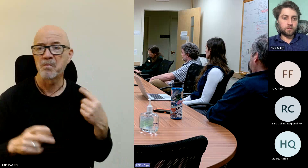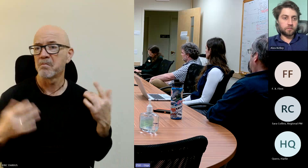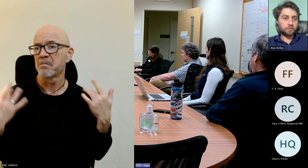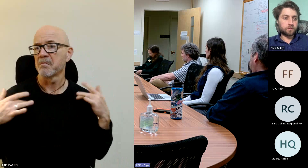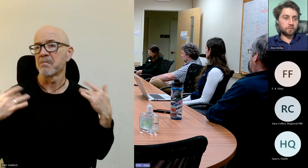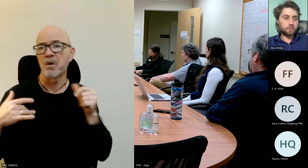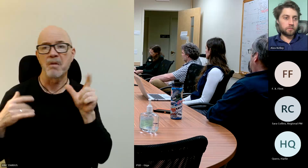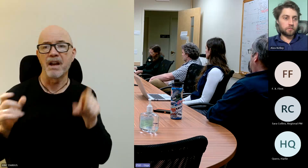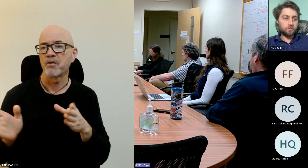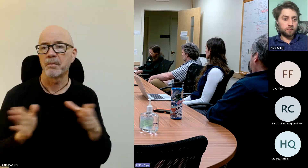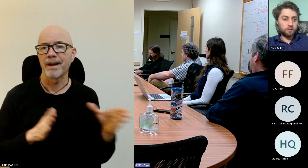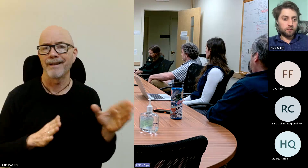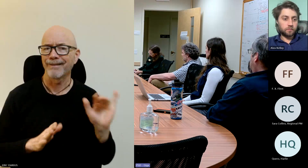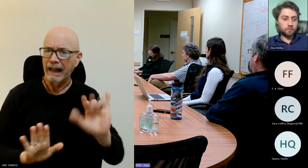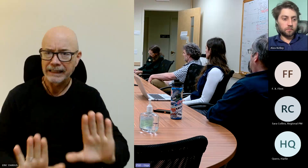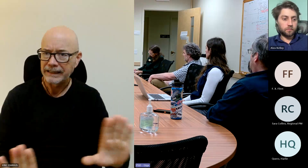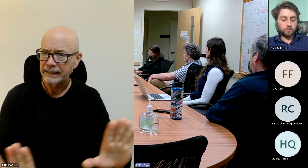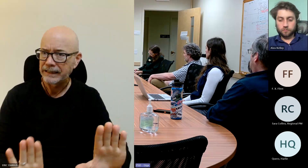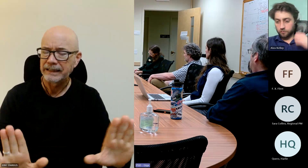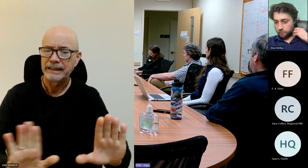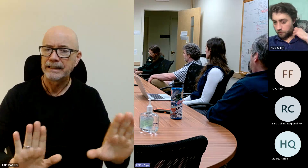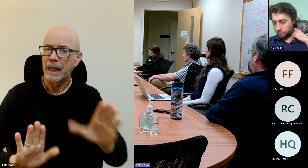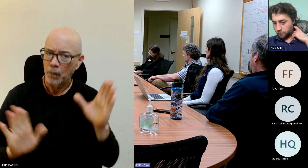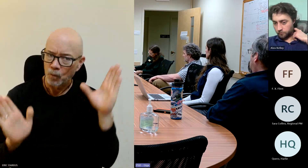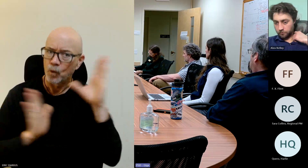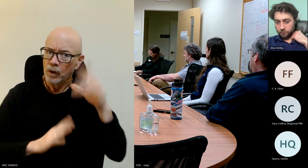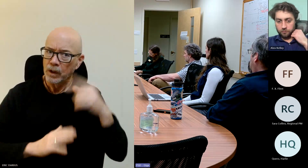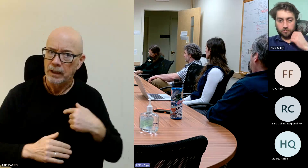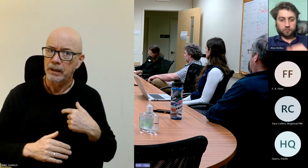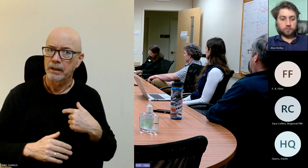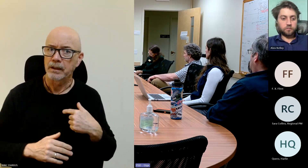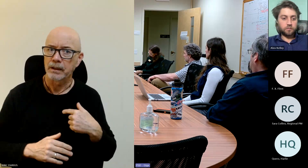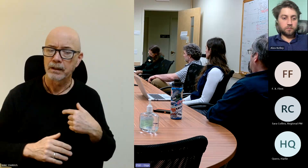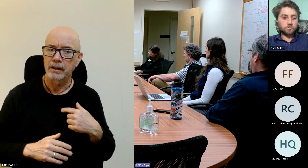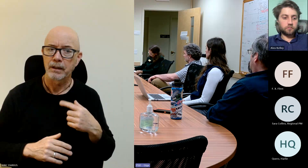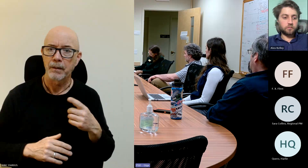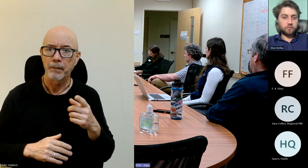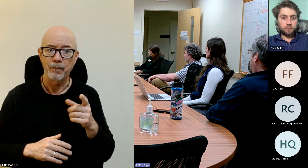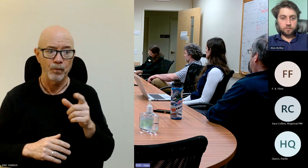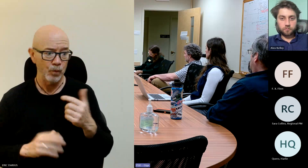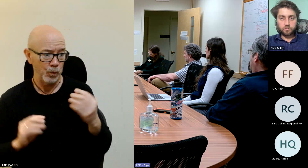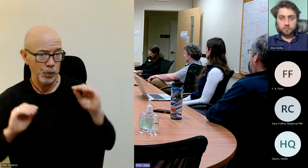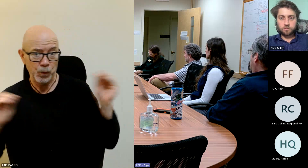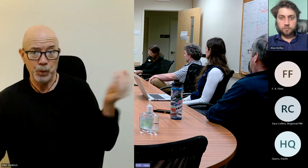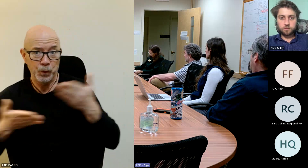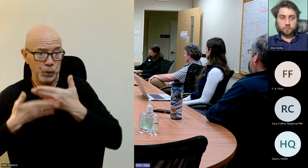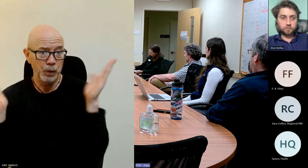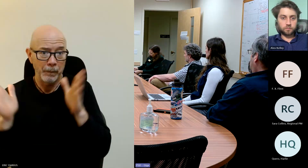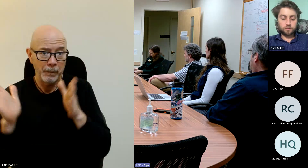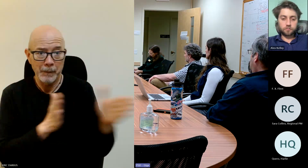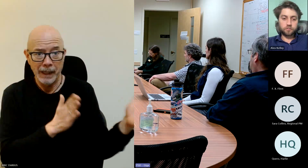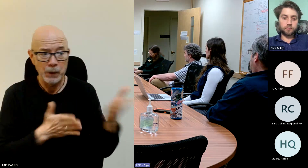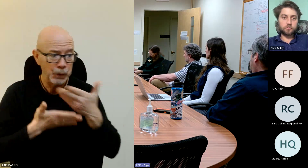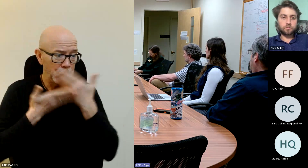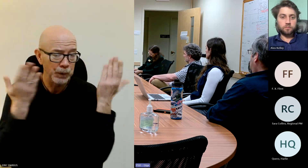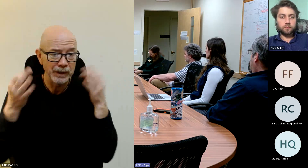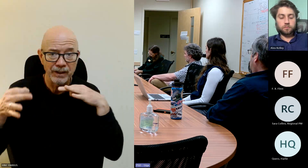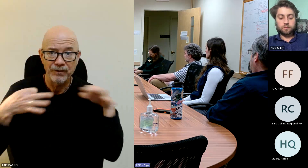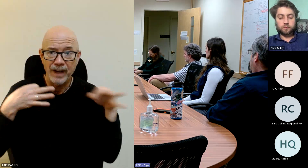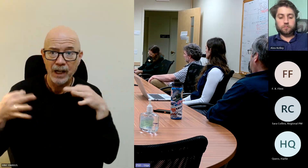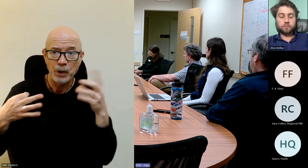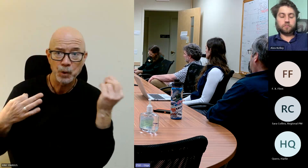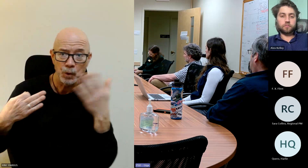wreck there, again, precisely because we haven't planned, we haven't defined what it is we're doing or